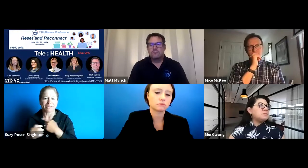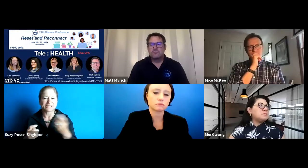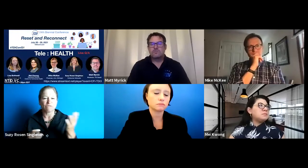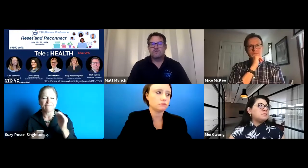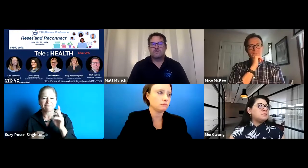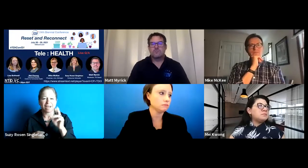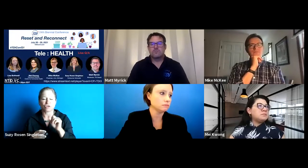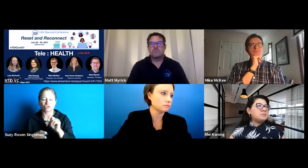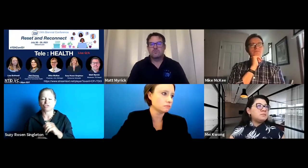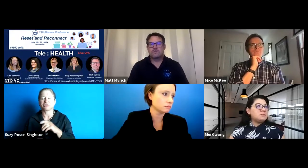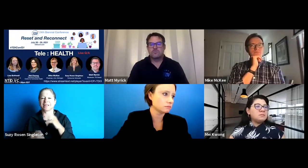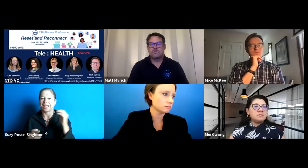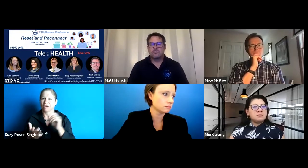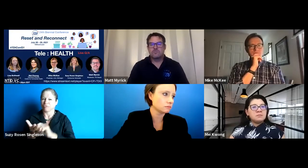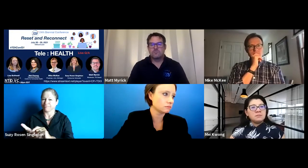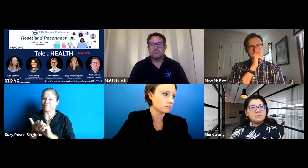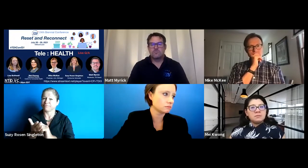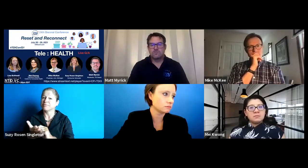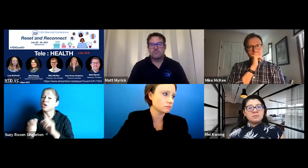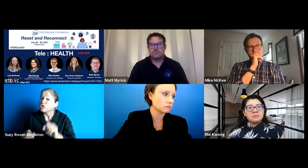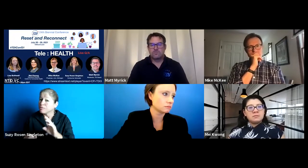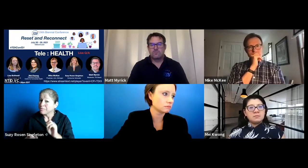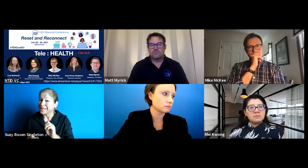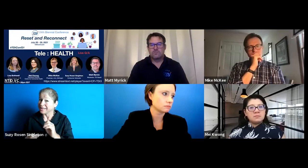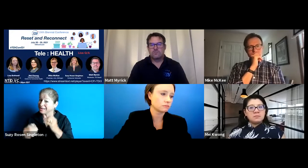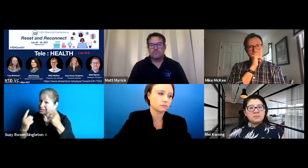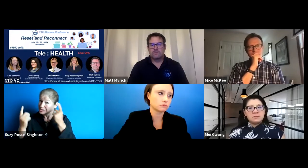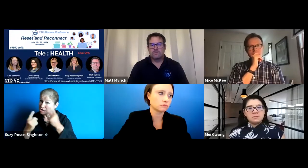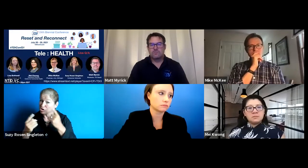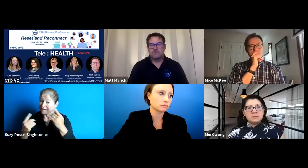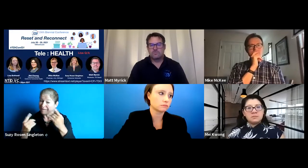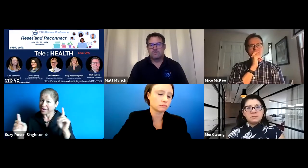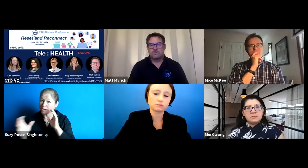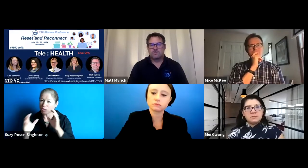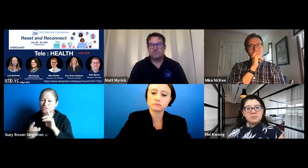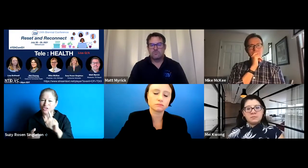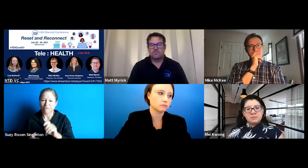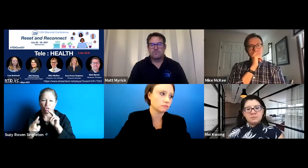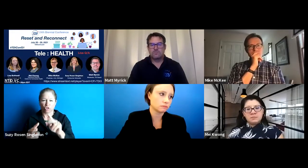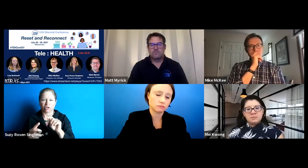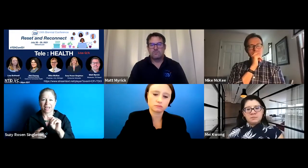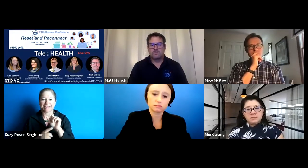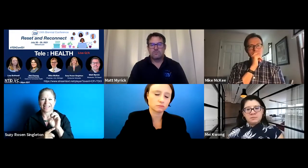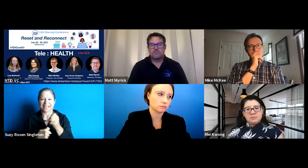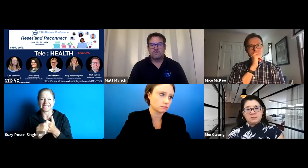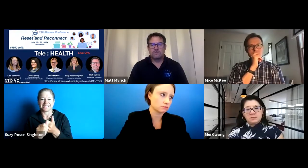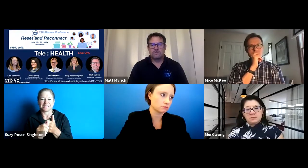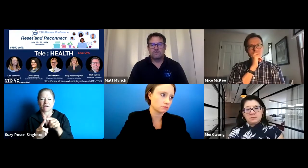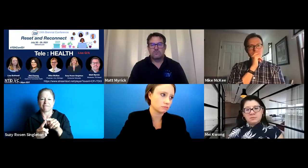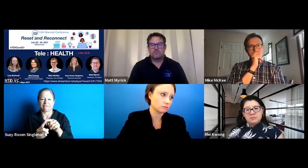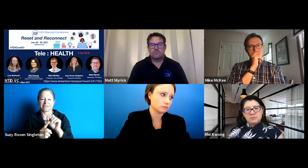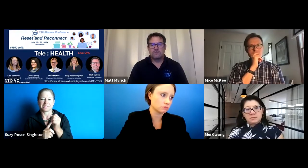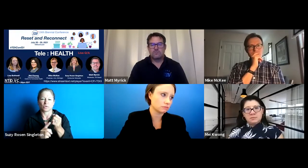significant or minor. There's a number of different factors that go into that determination, and writing back and forth could be considered in some contexts